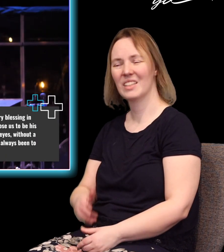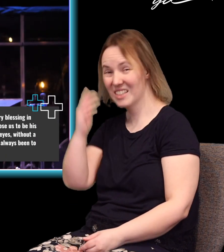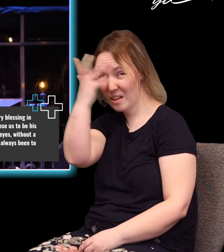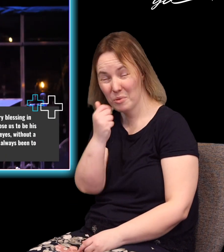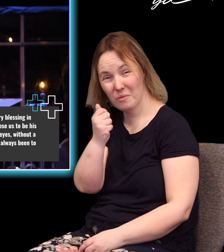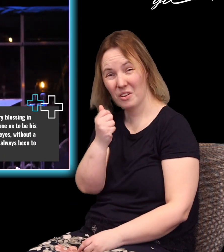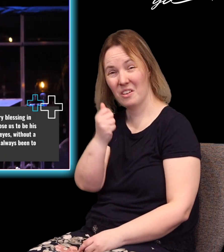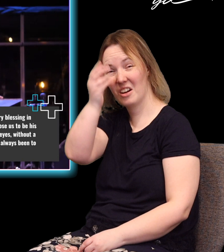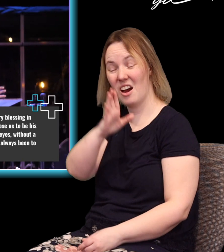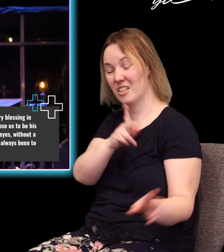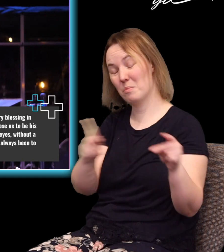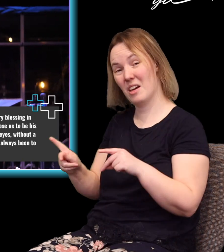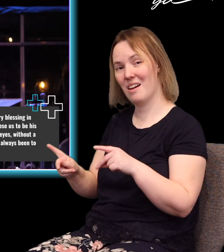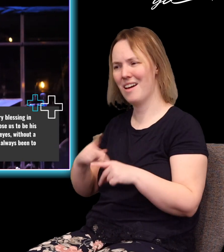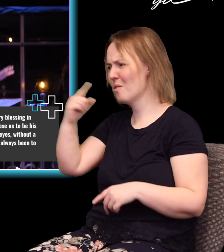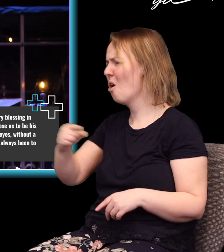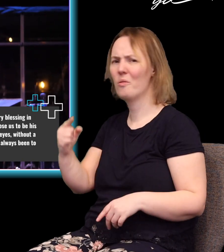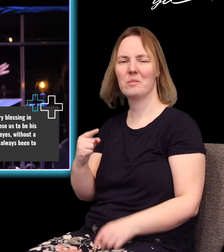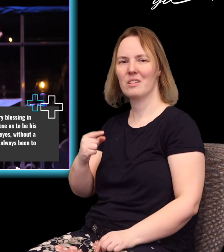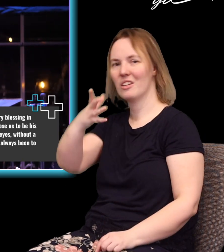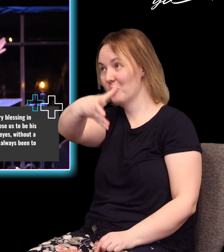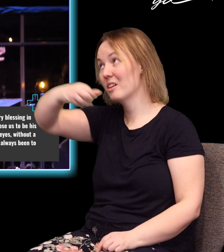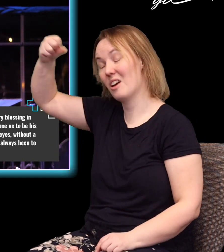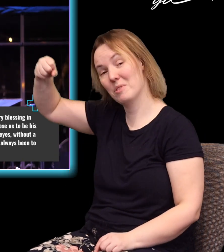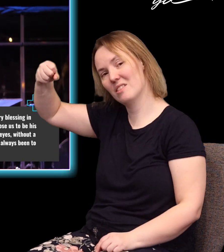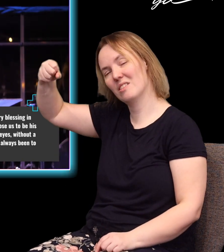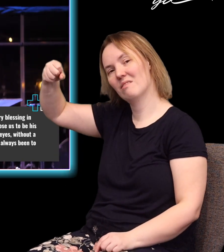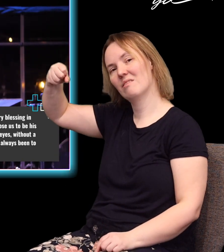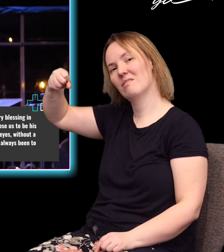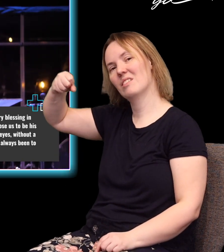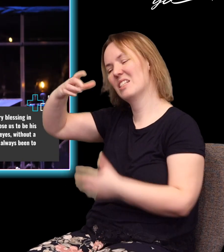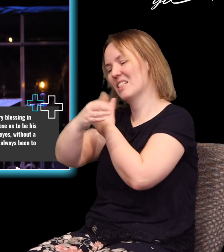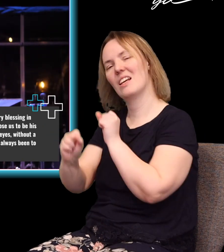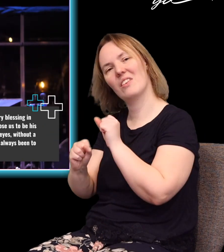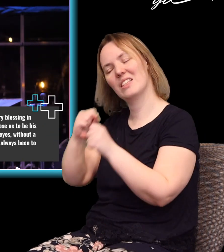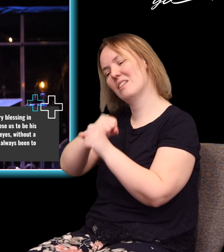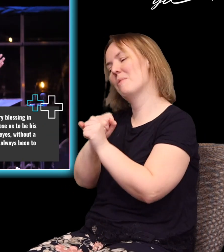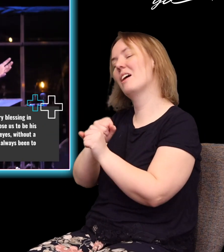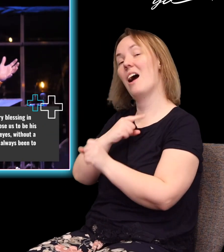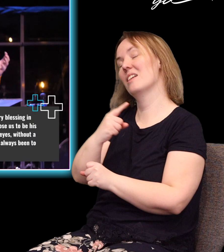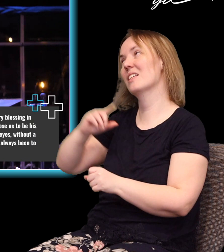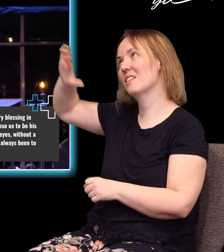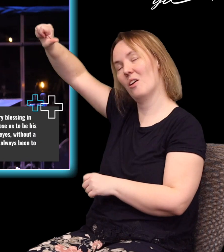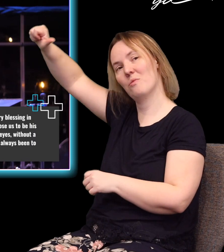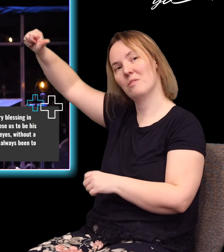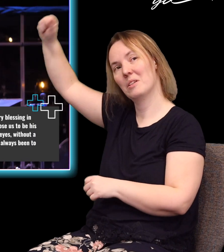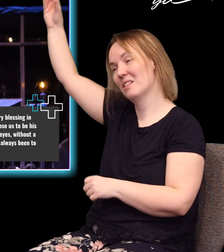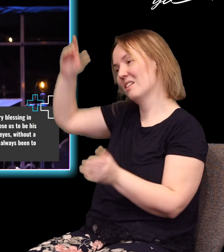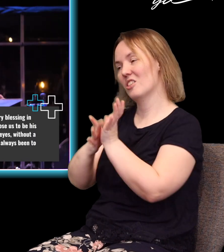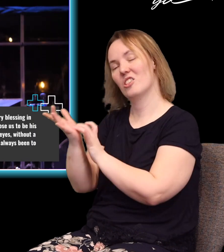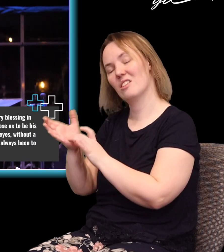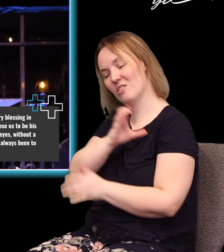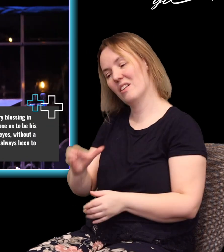Isn't that beautiful? God's plan has always been to adopt us, to save us, to make us his own by sending